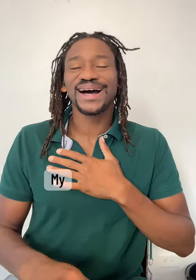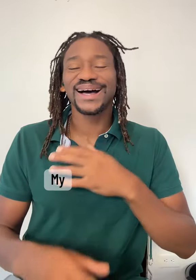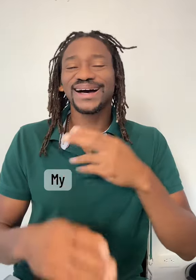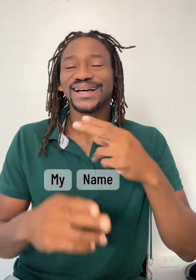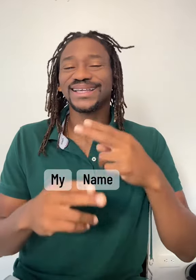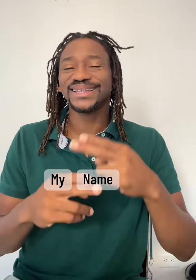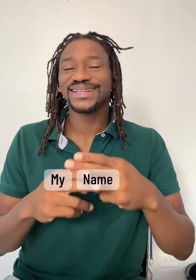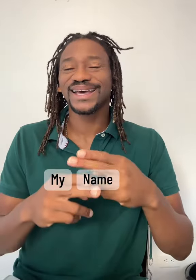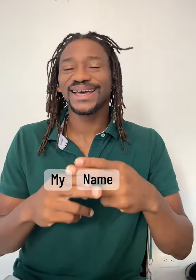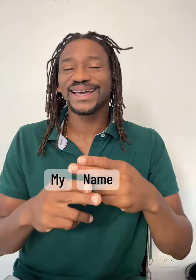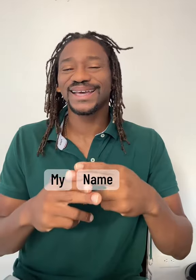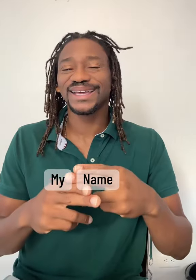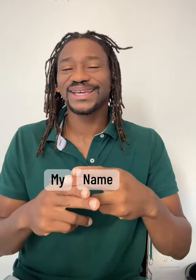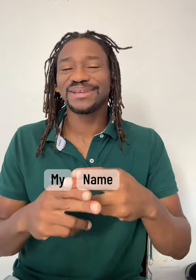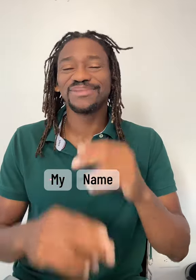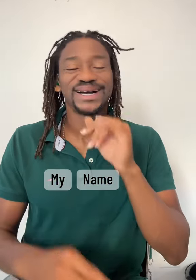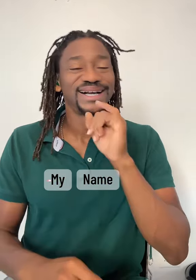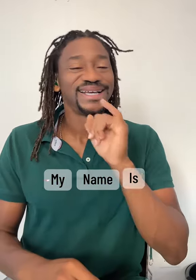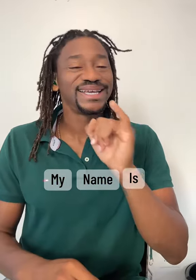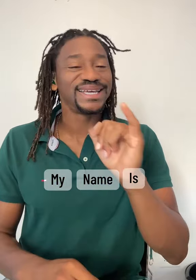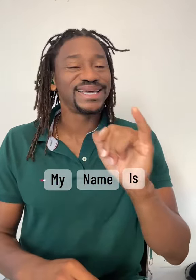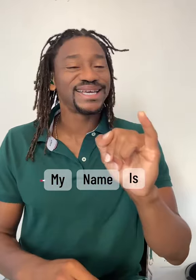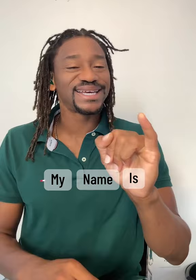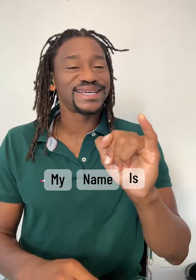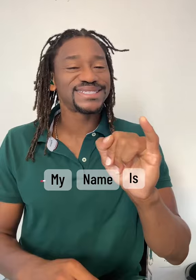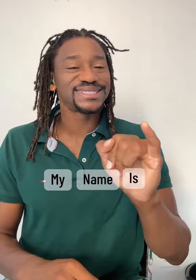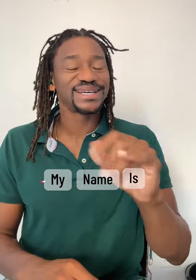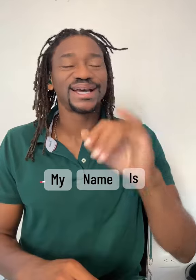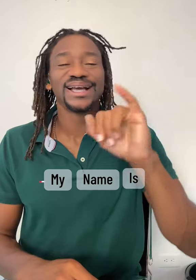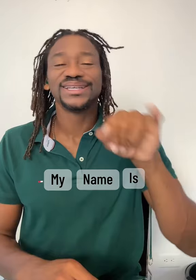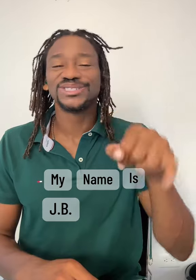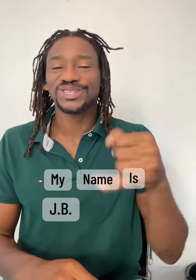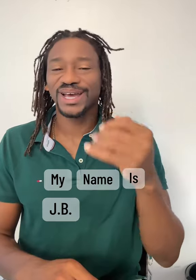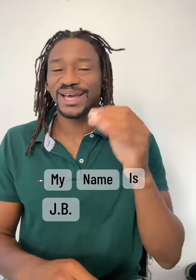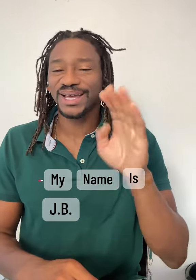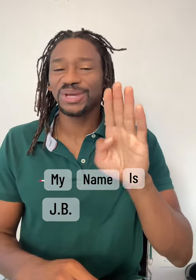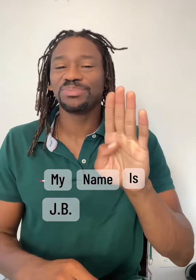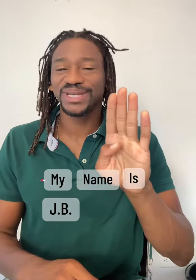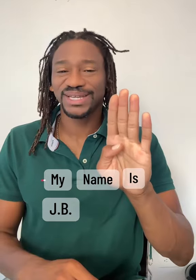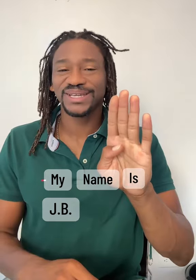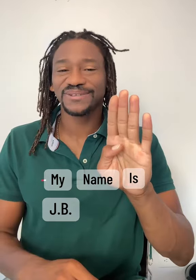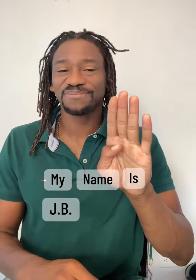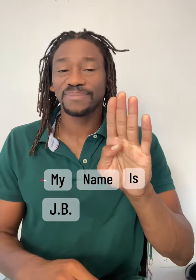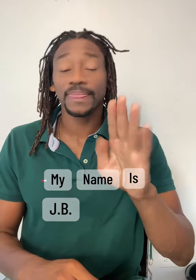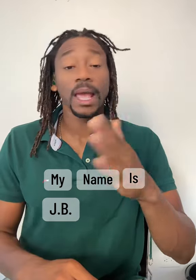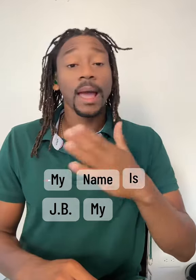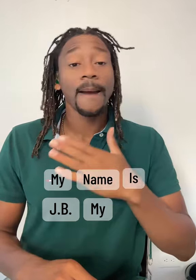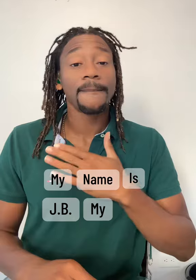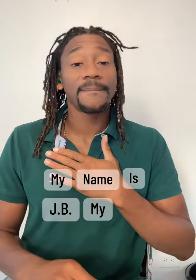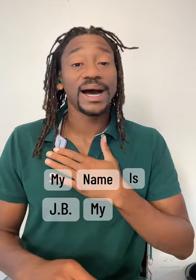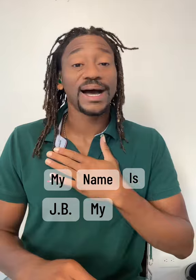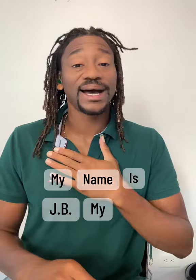My name is JB.